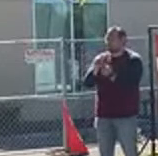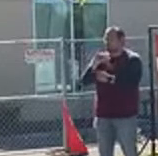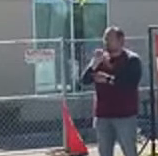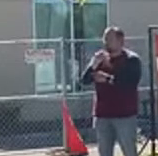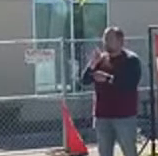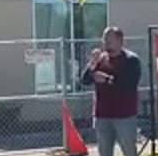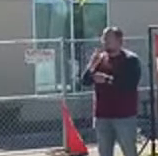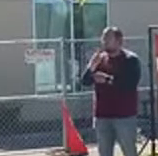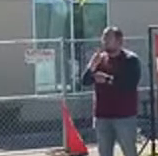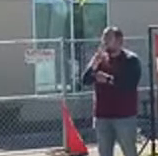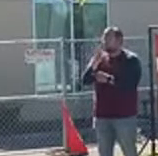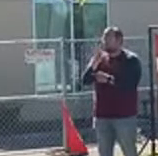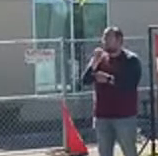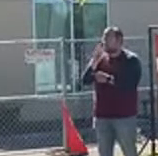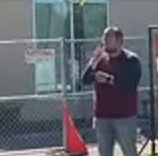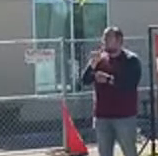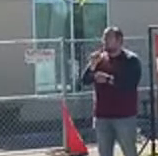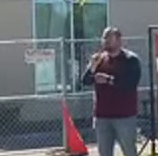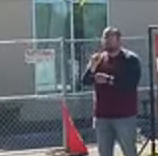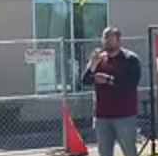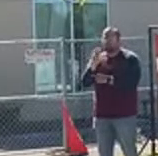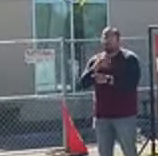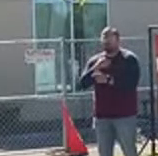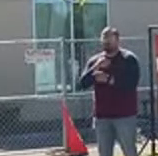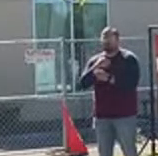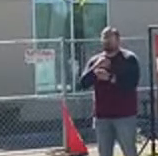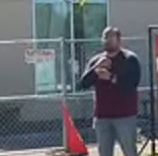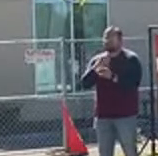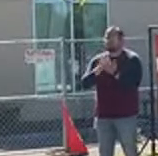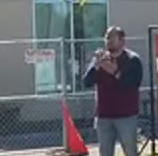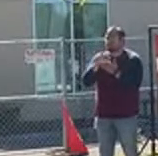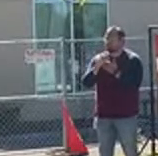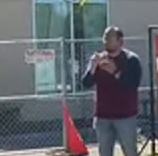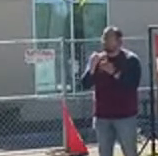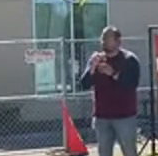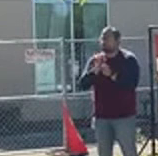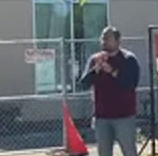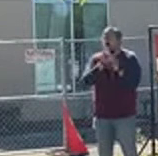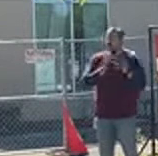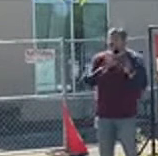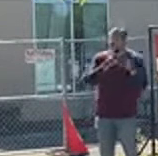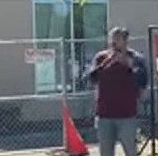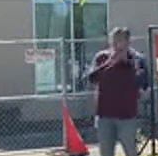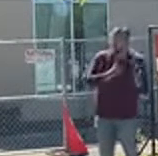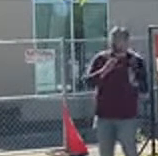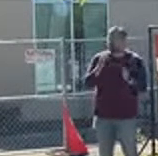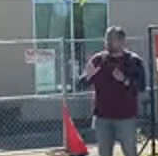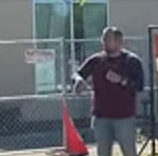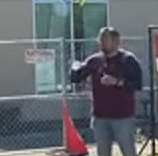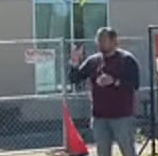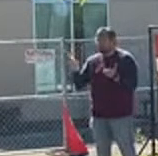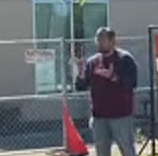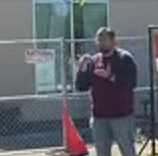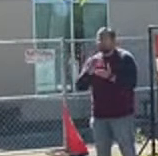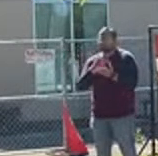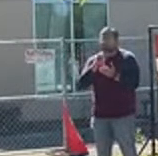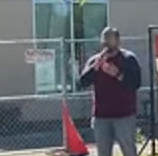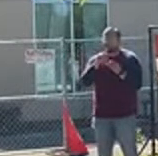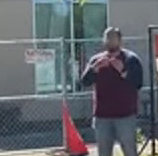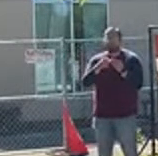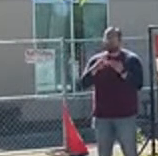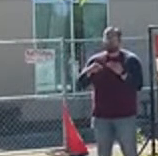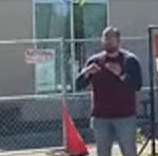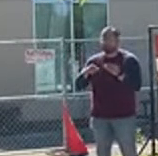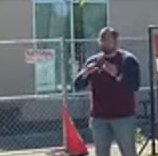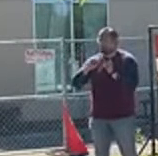team out here, is our lead point person, project engineer. Jennifer grew up in this community, and we've been swapping stories about going to school at South,